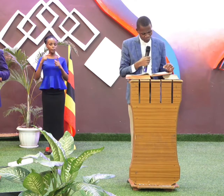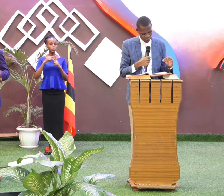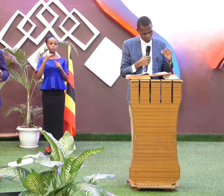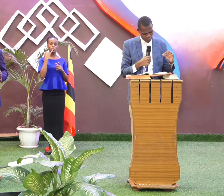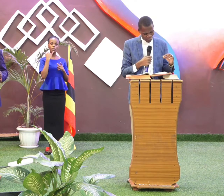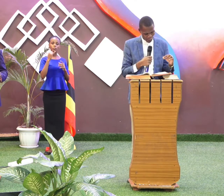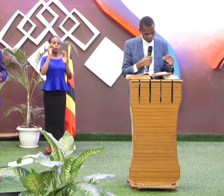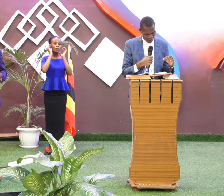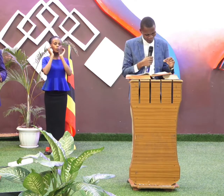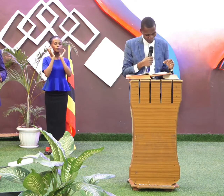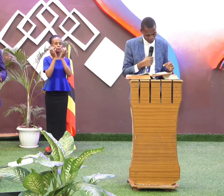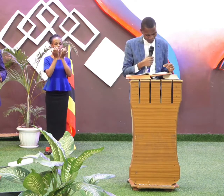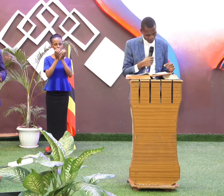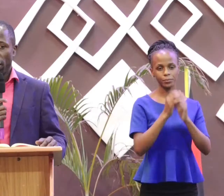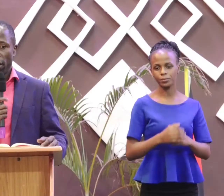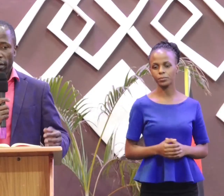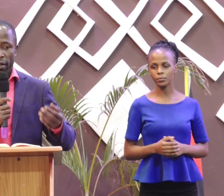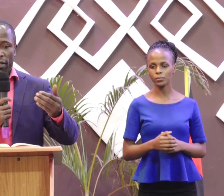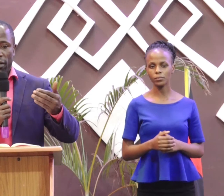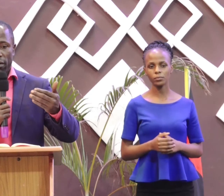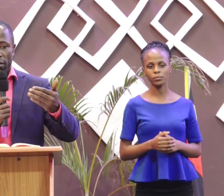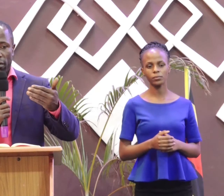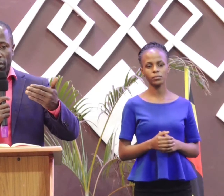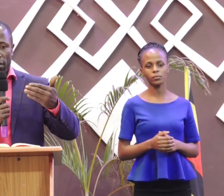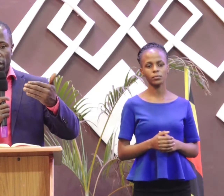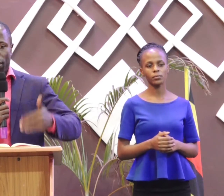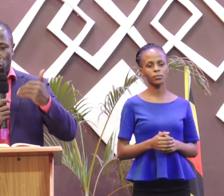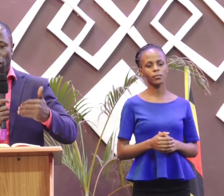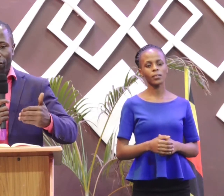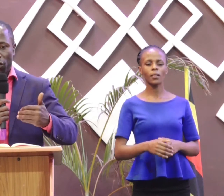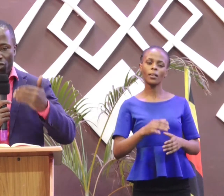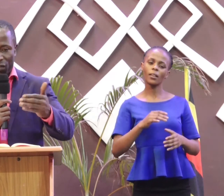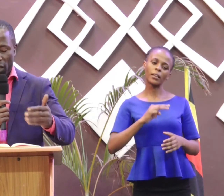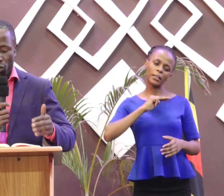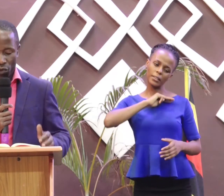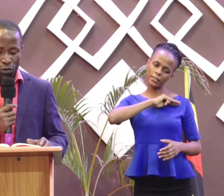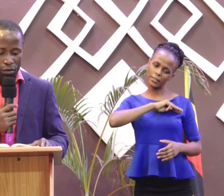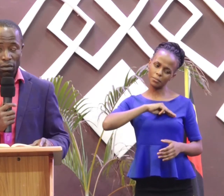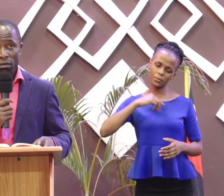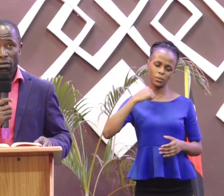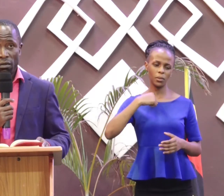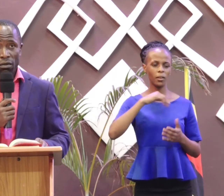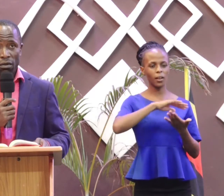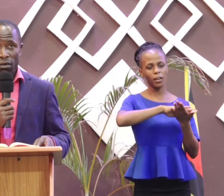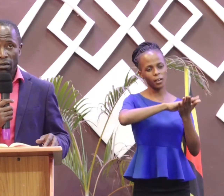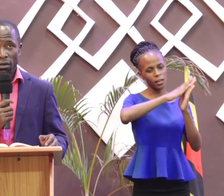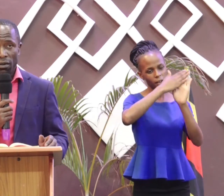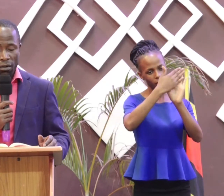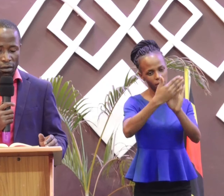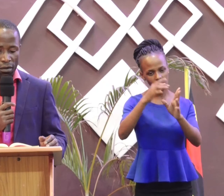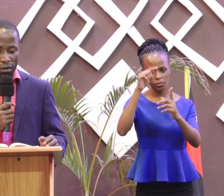yali muvumu nnyo n'agamba Musa that the mission I've entrusted to you nti